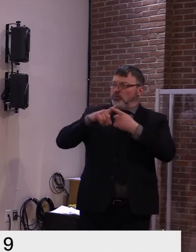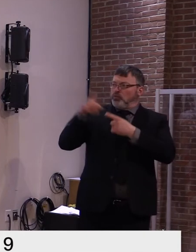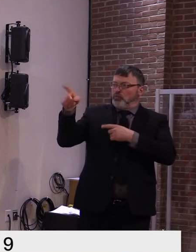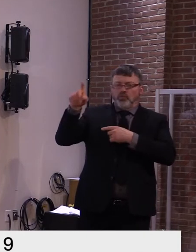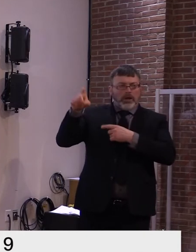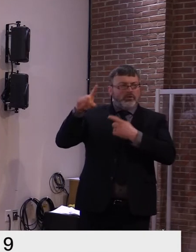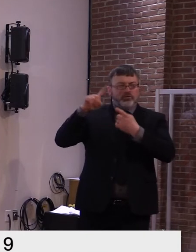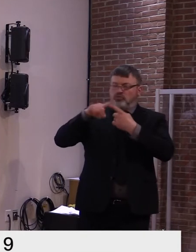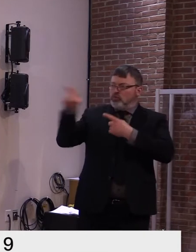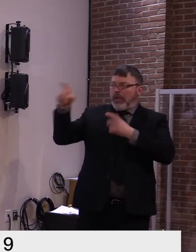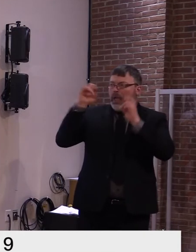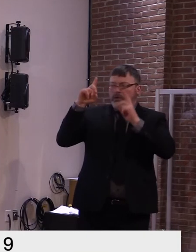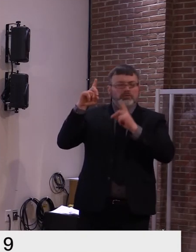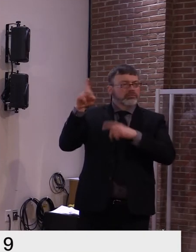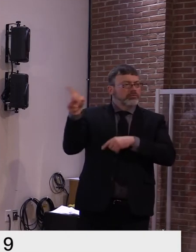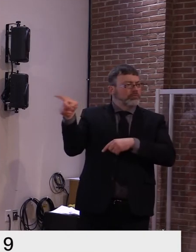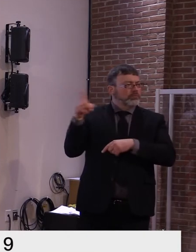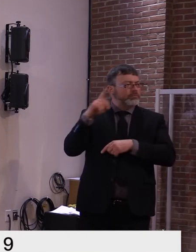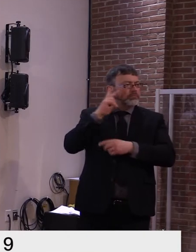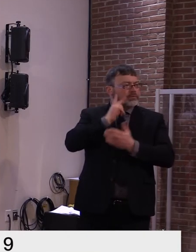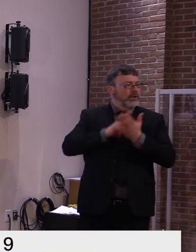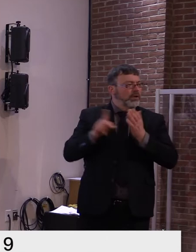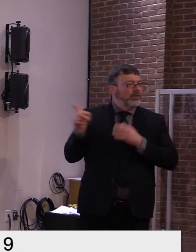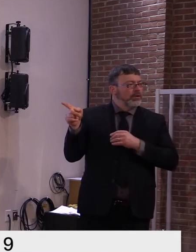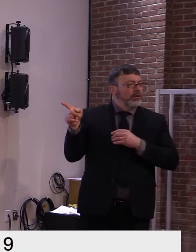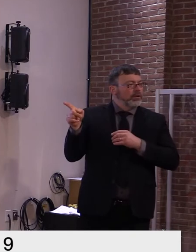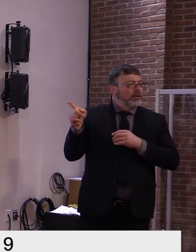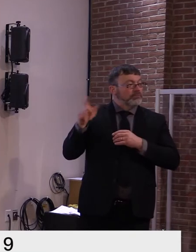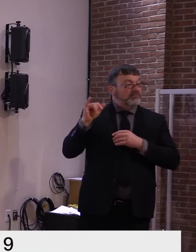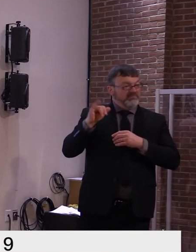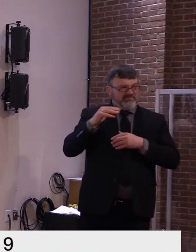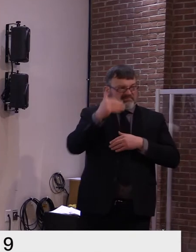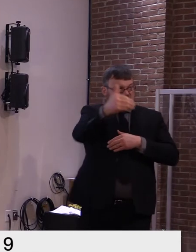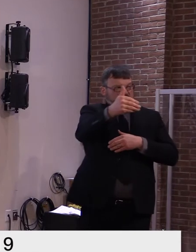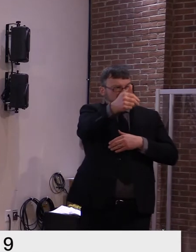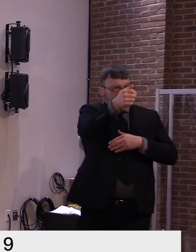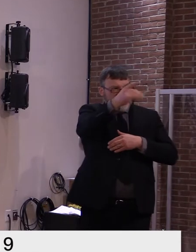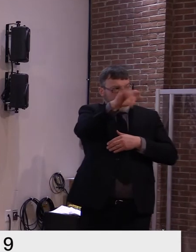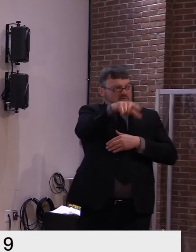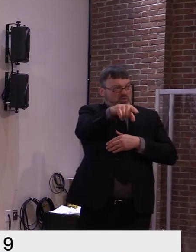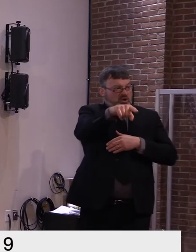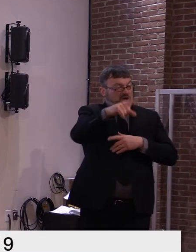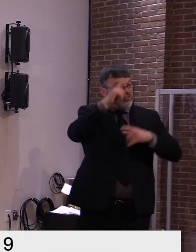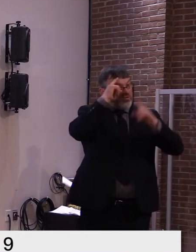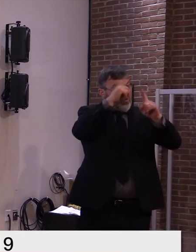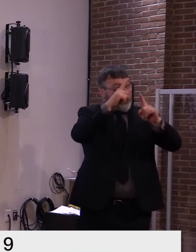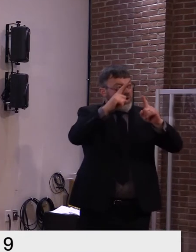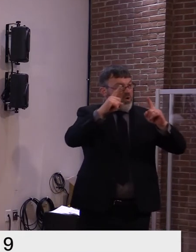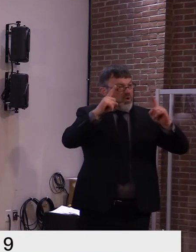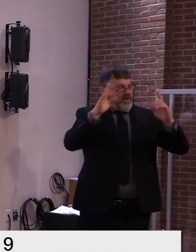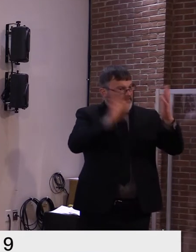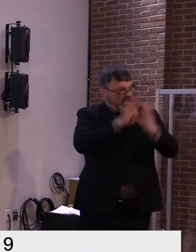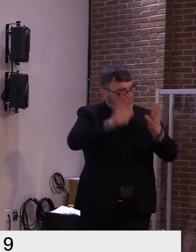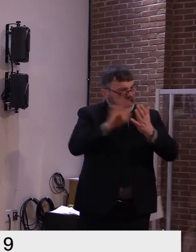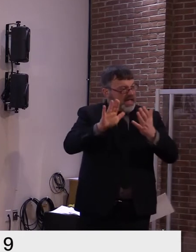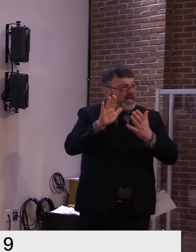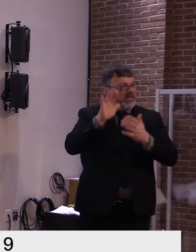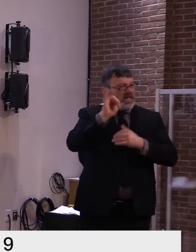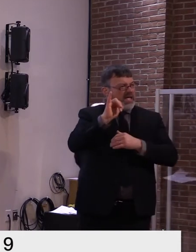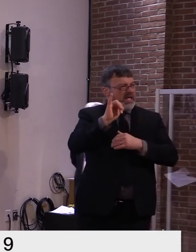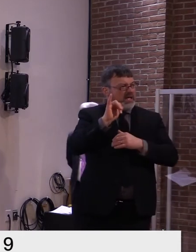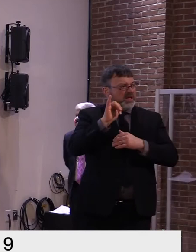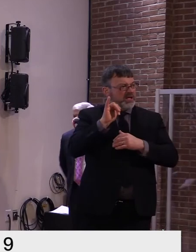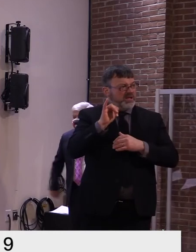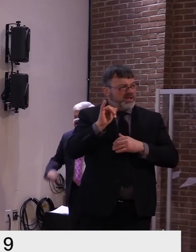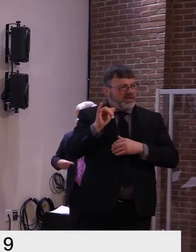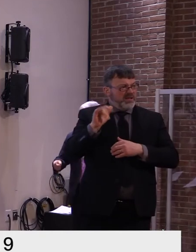date for students returning in full, how confident are you with that actually happening? Is this an aspirational goal or